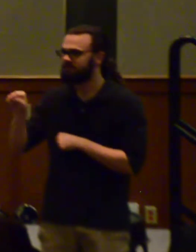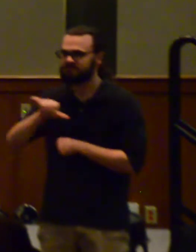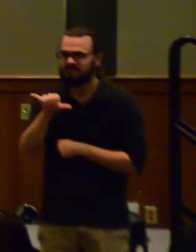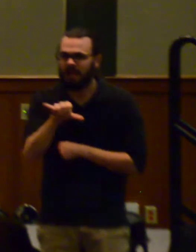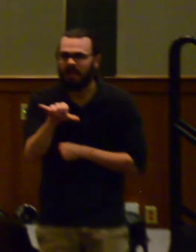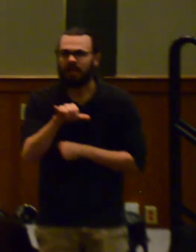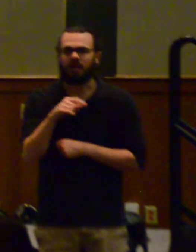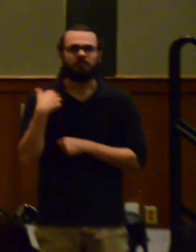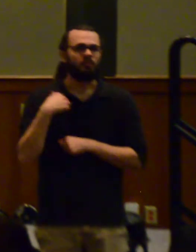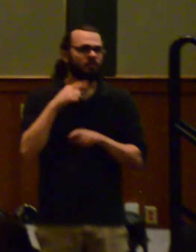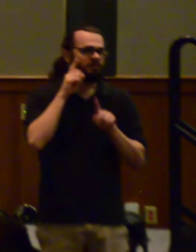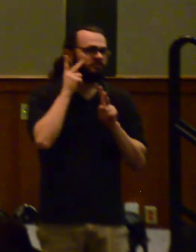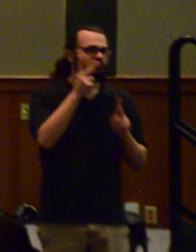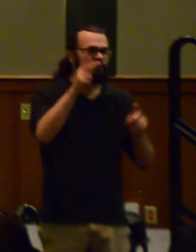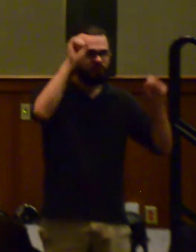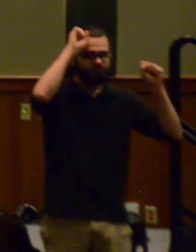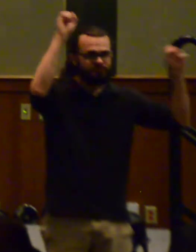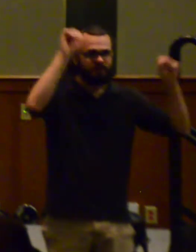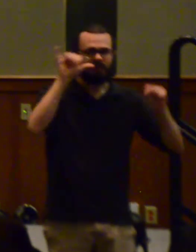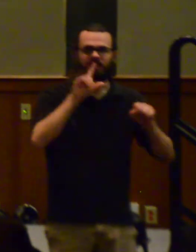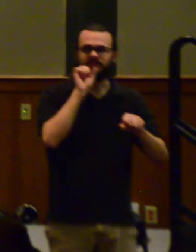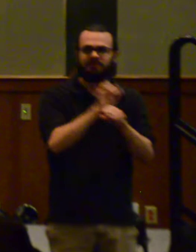Shrek, I think, 500 times one summer.